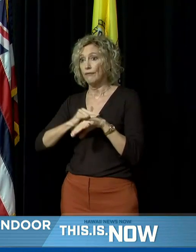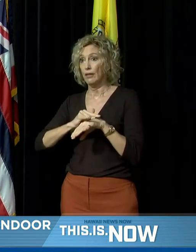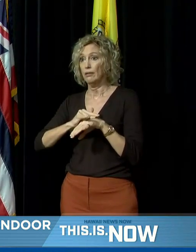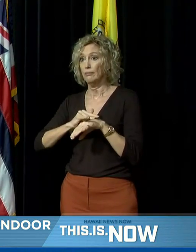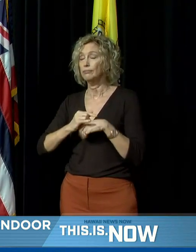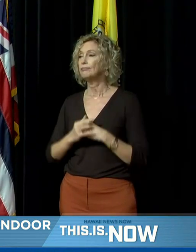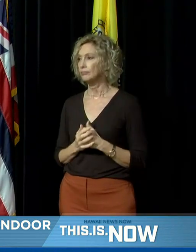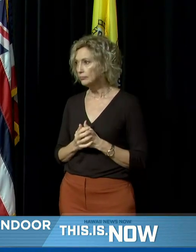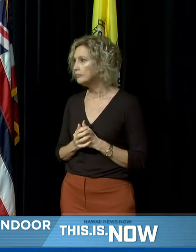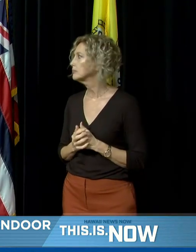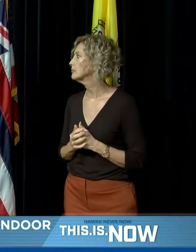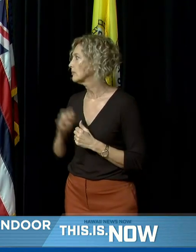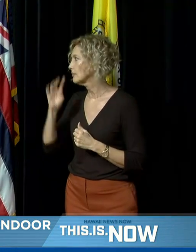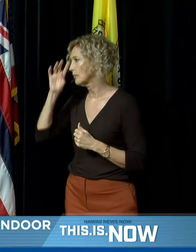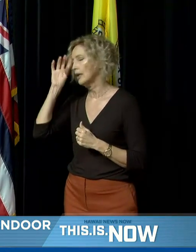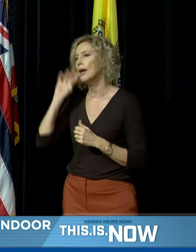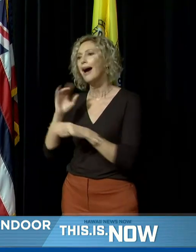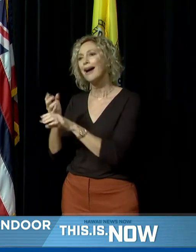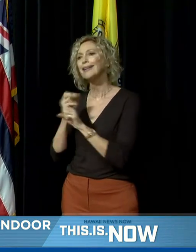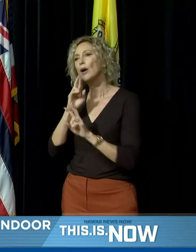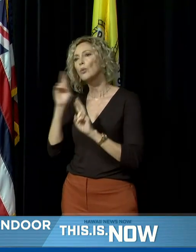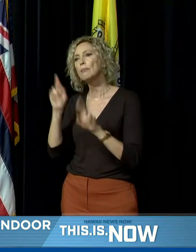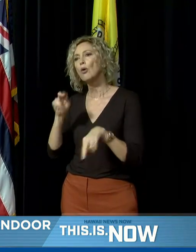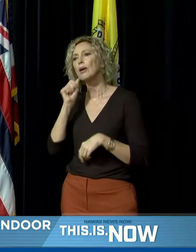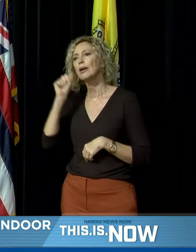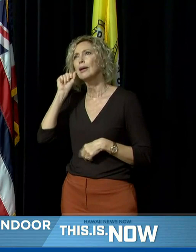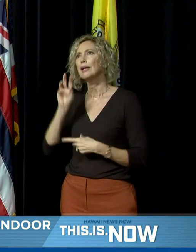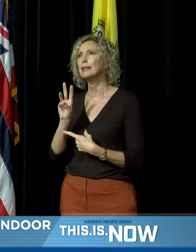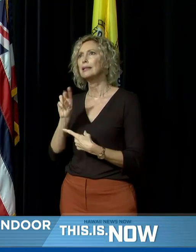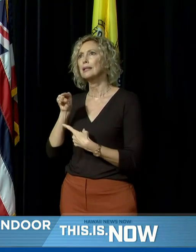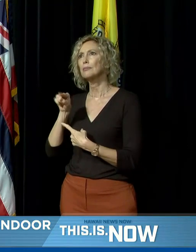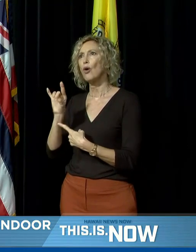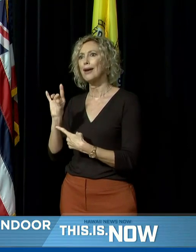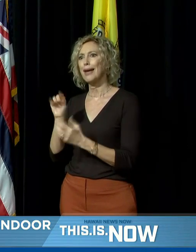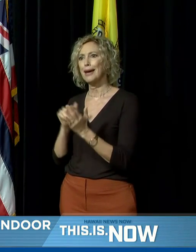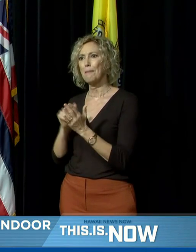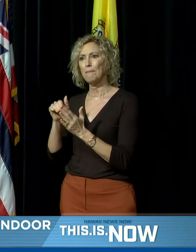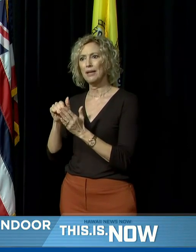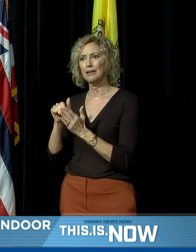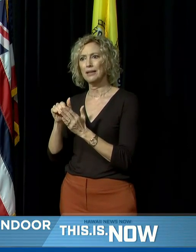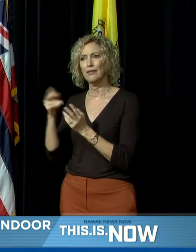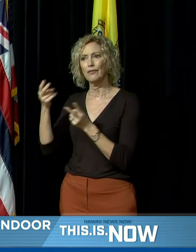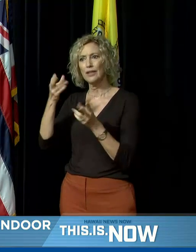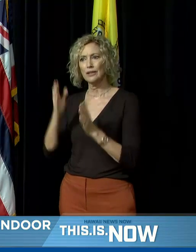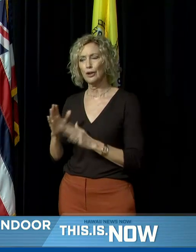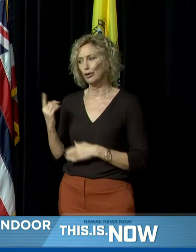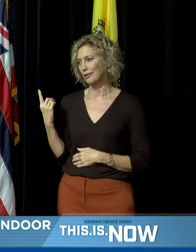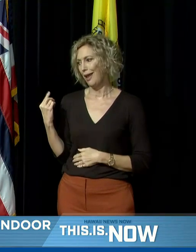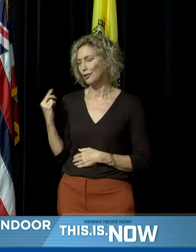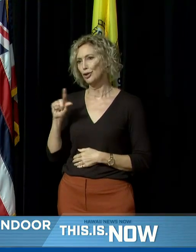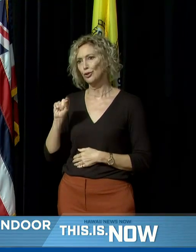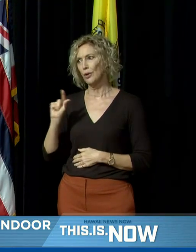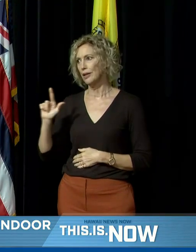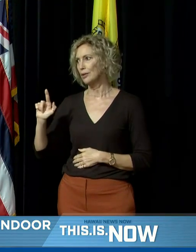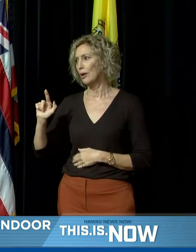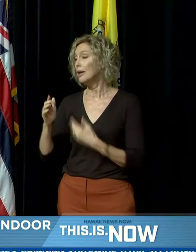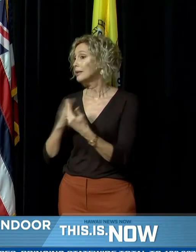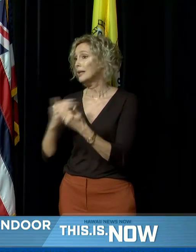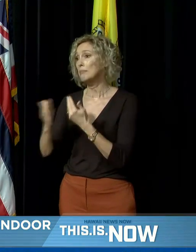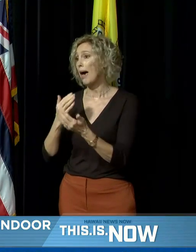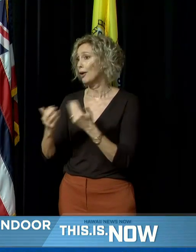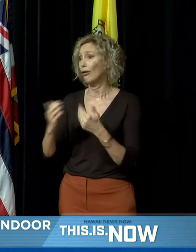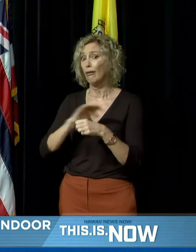had just heard the report yesterday. We had 6.8 million tourists come last year. In 2021, despite our COVID